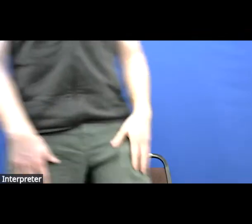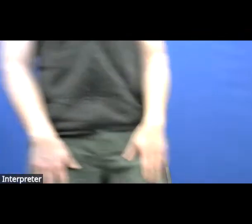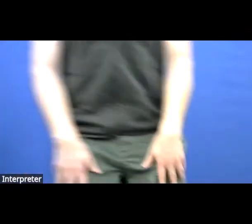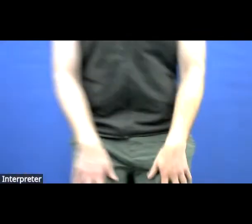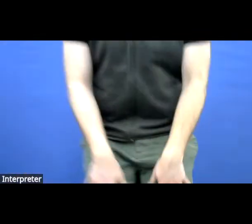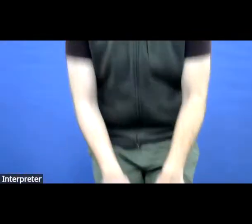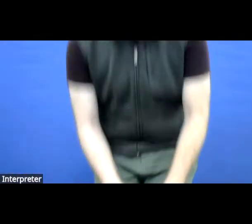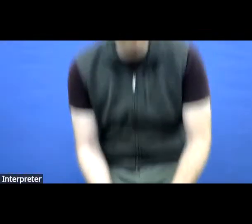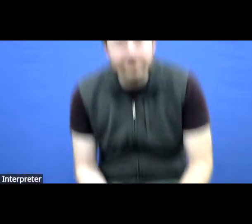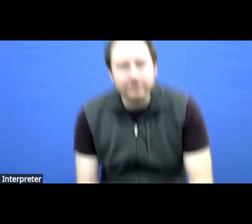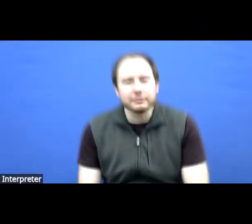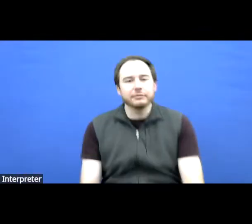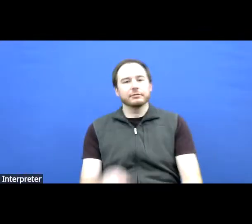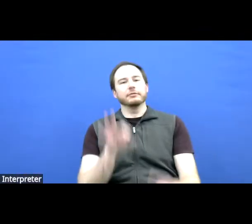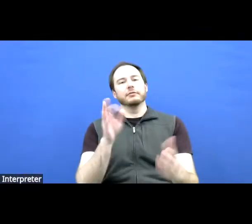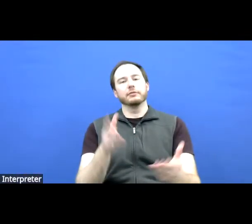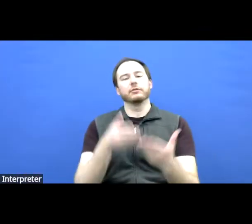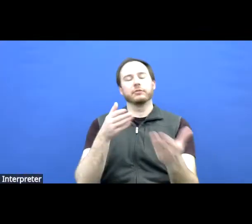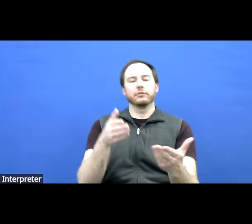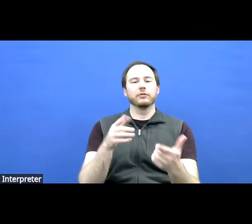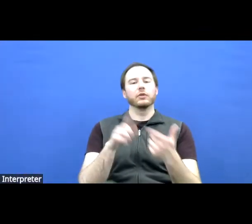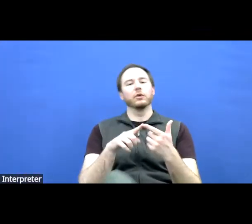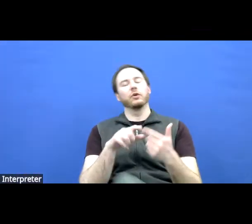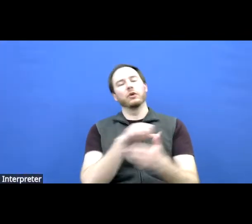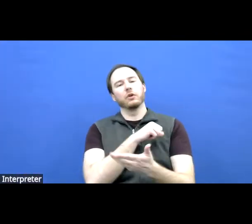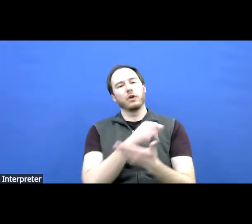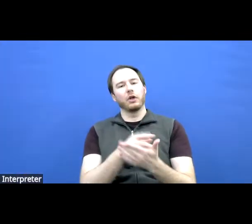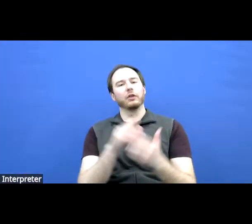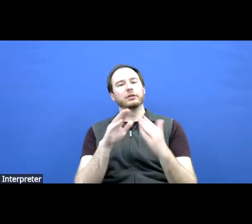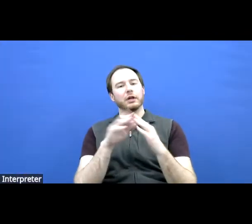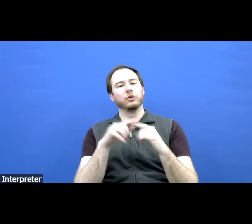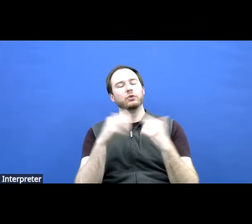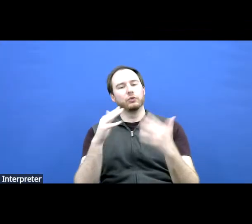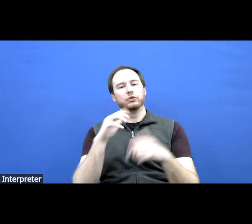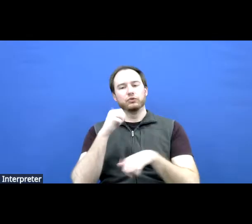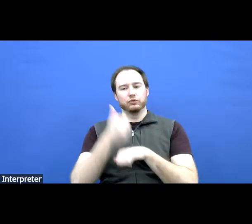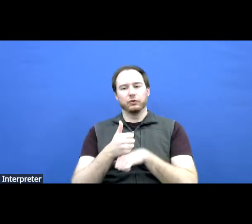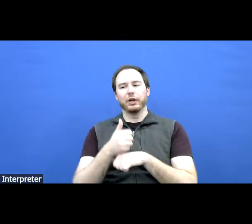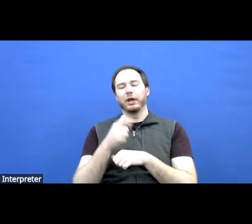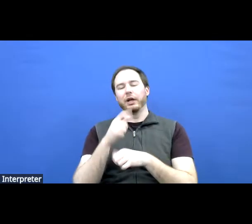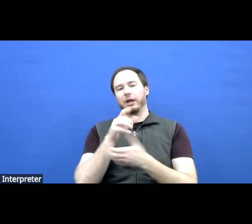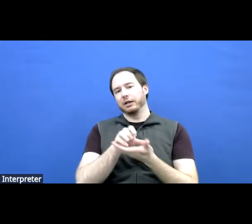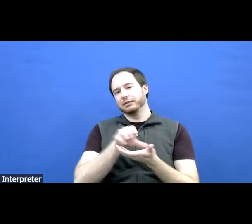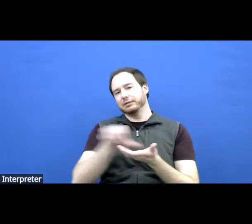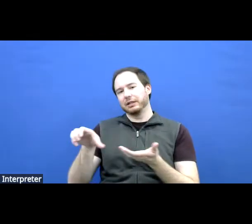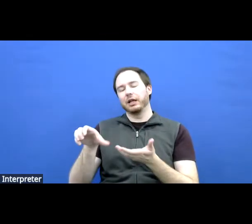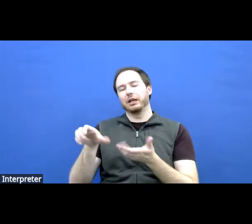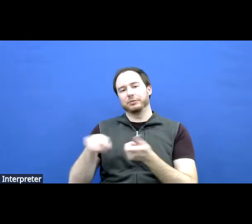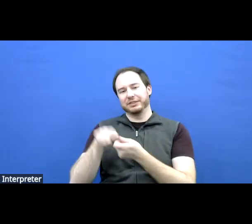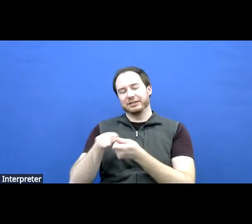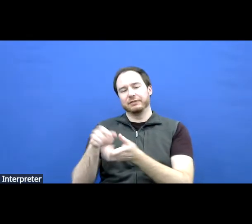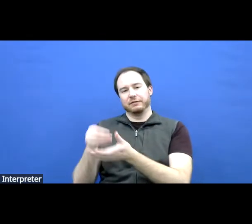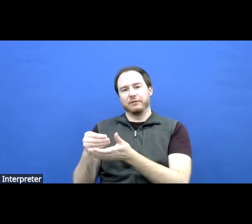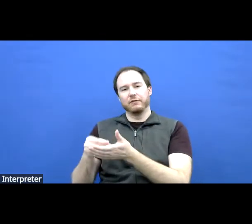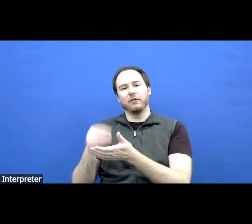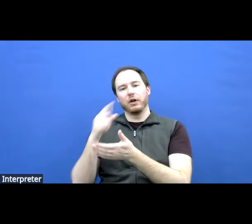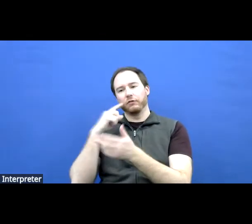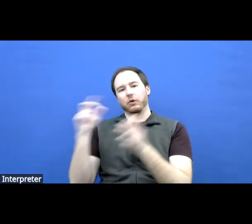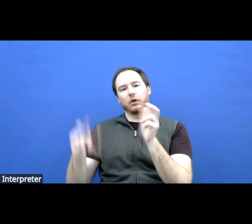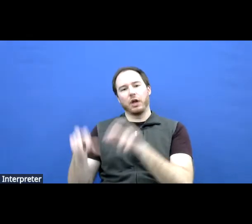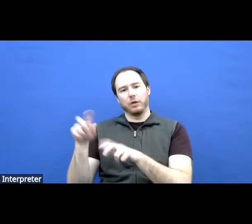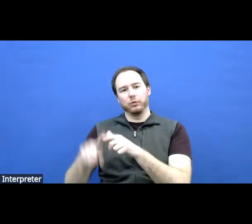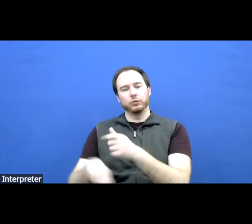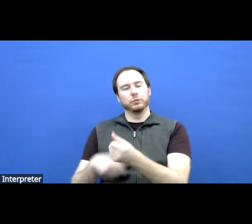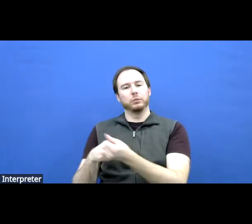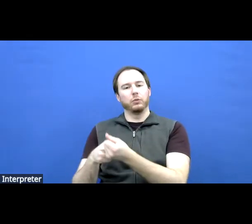2026, to authorize the town to create a dedicated miscellaneous funds for contributions in support of a dog